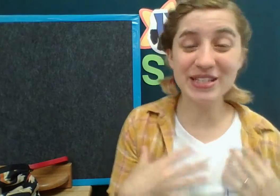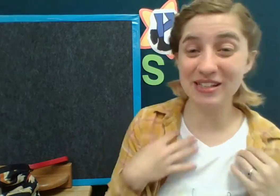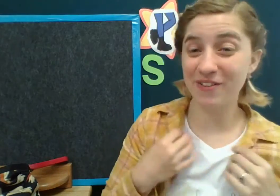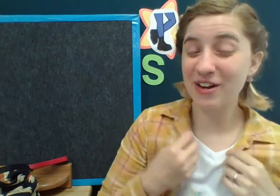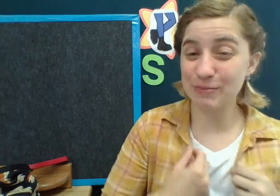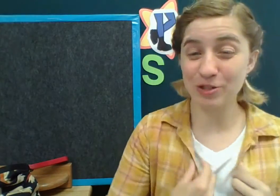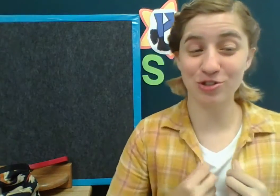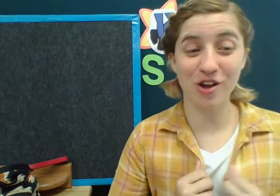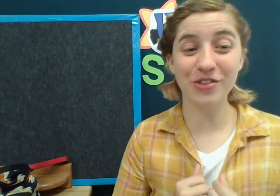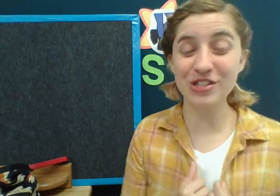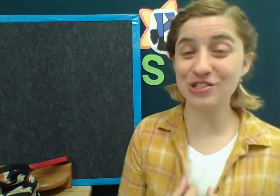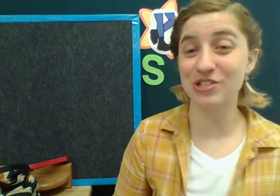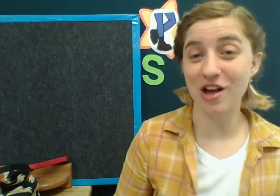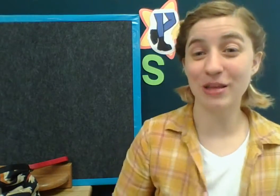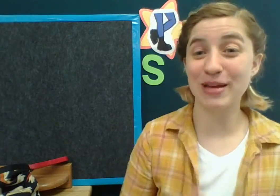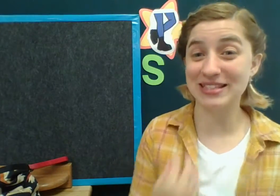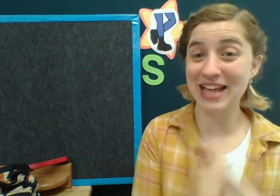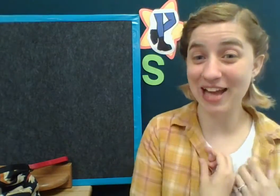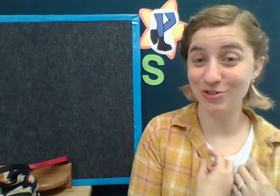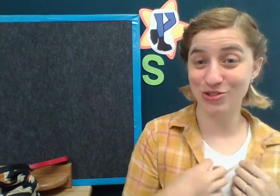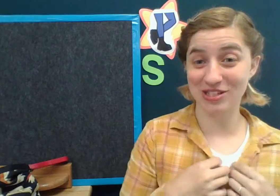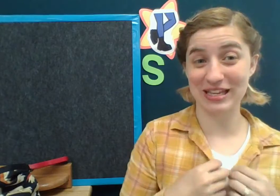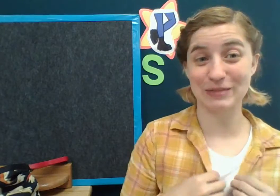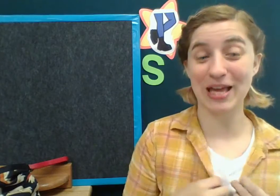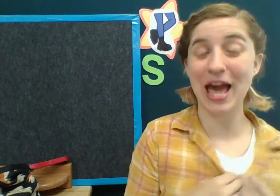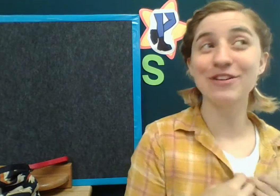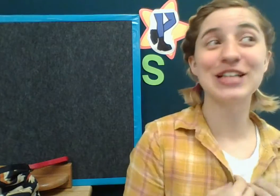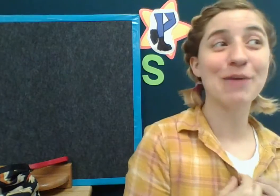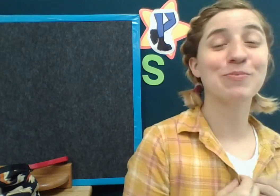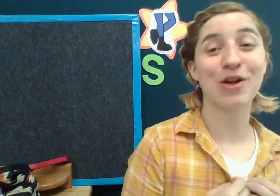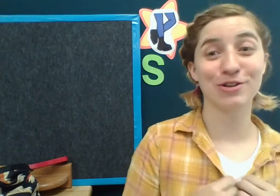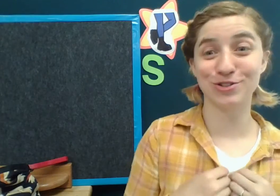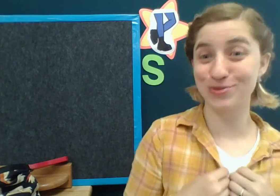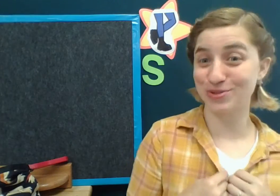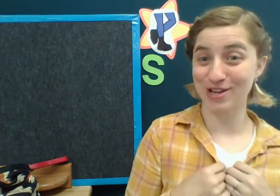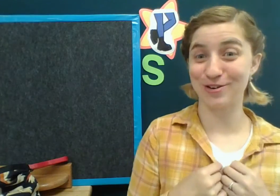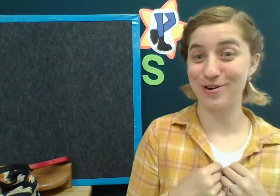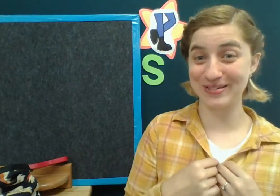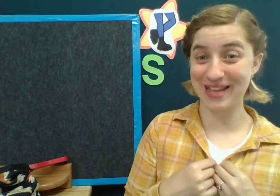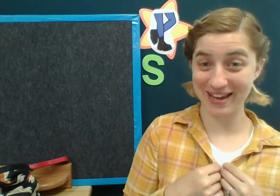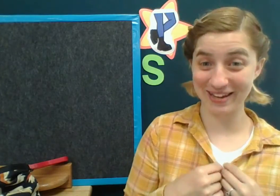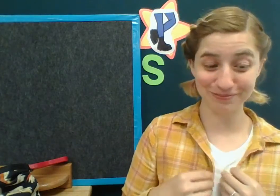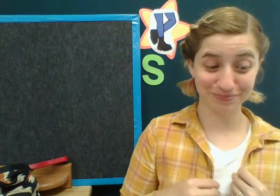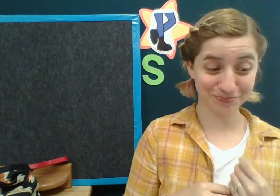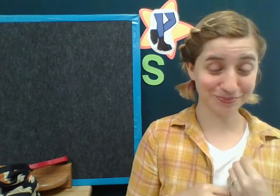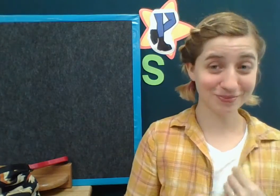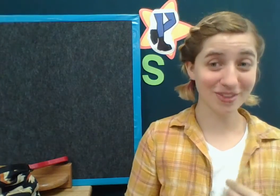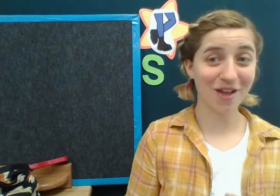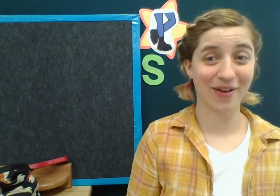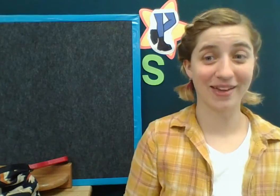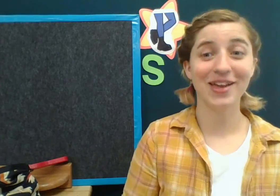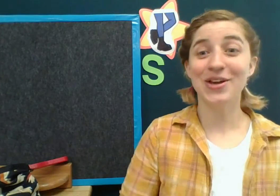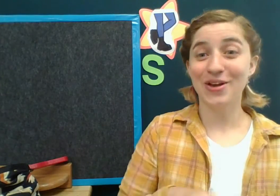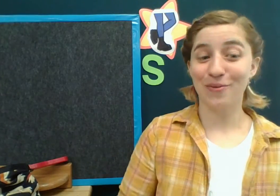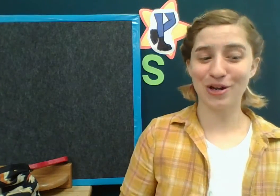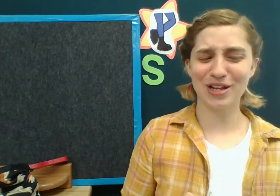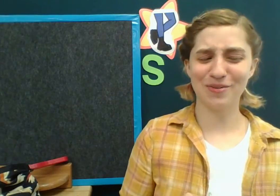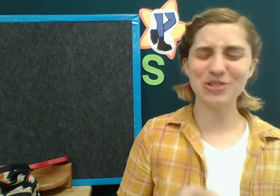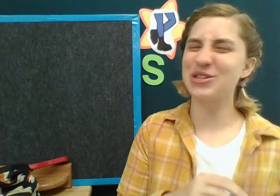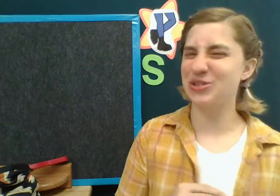this is a very special song. This is a song that my dad used to sing to me every time we put our shoes on to go outside. Okay, we'll do this